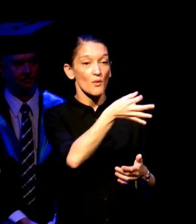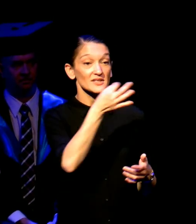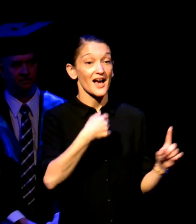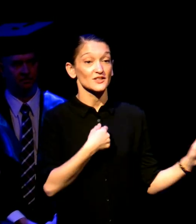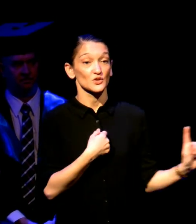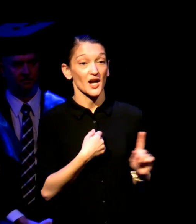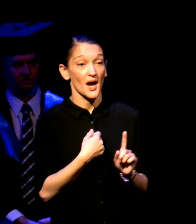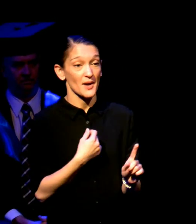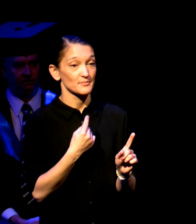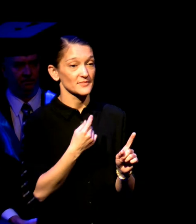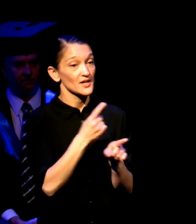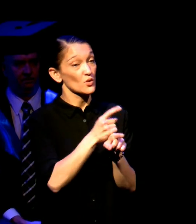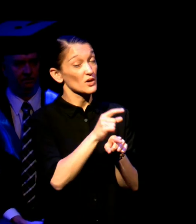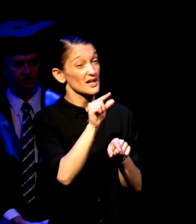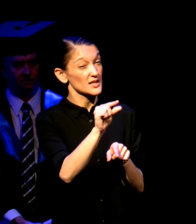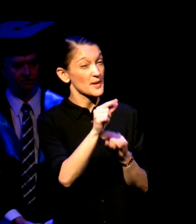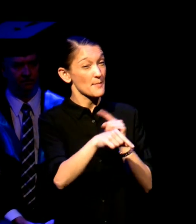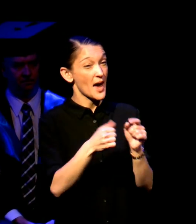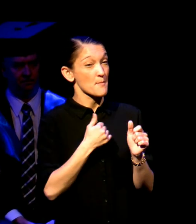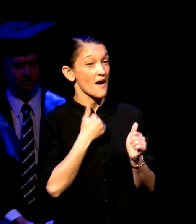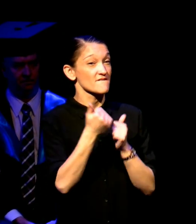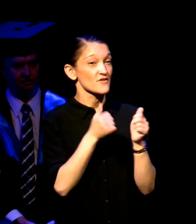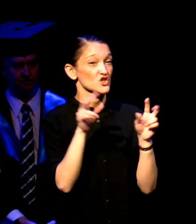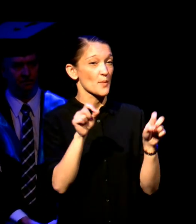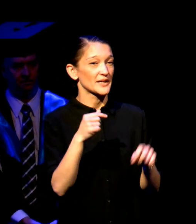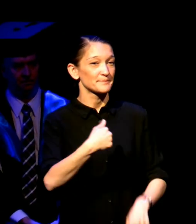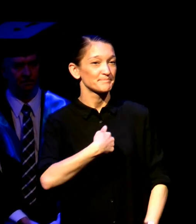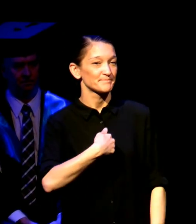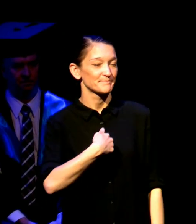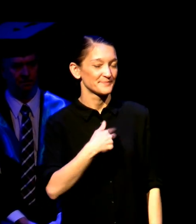little bit about one of my favourite topics, me.